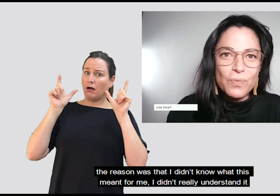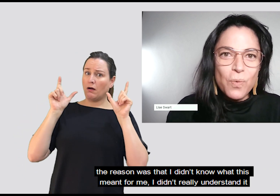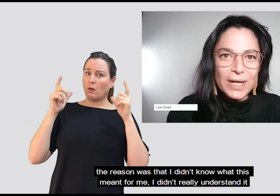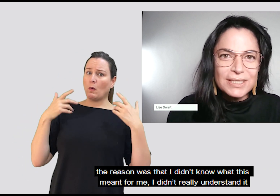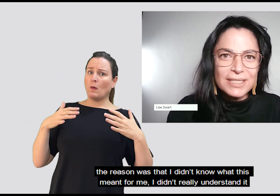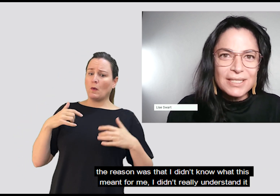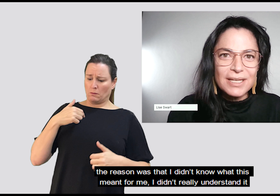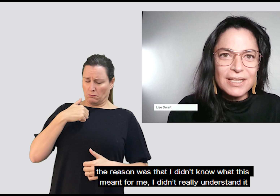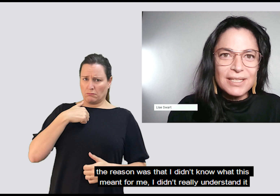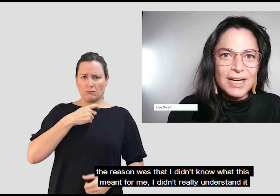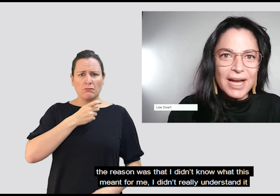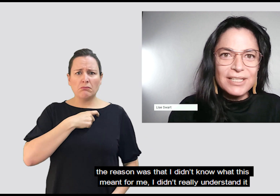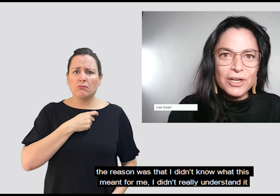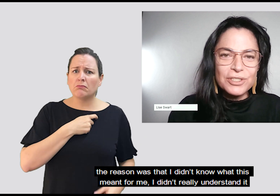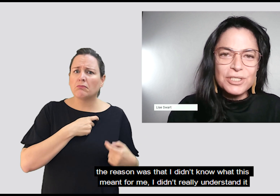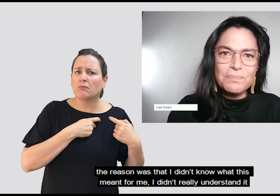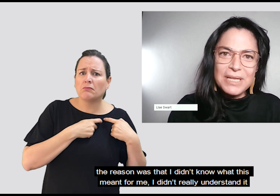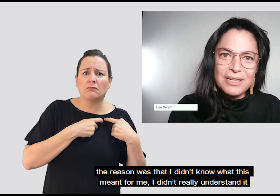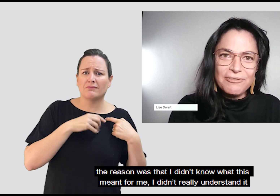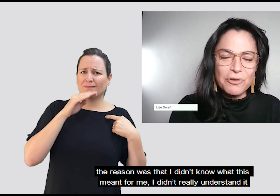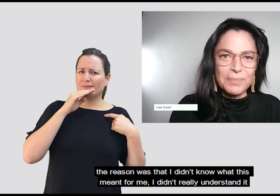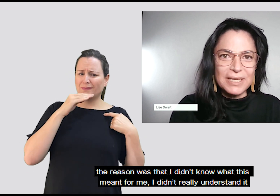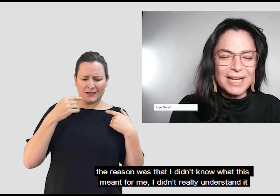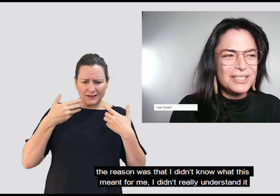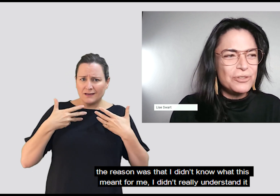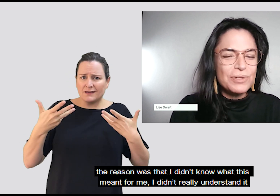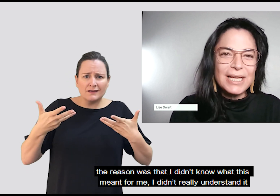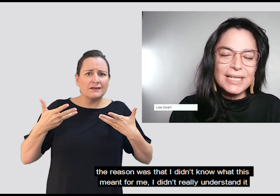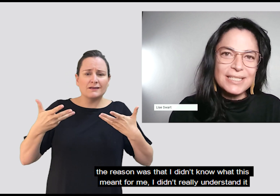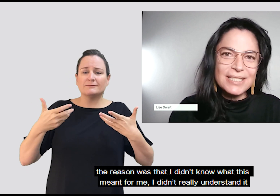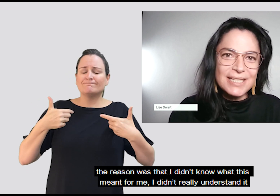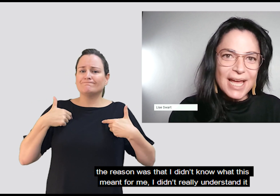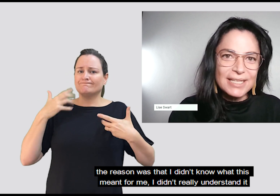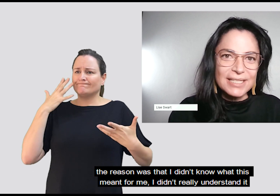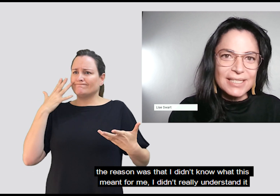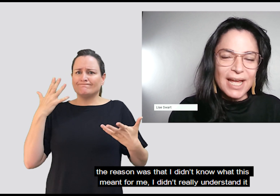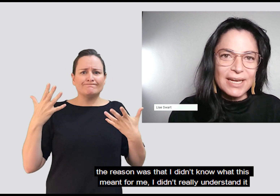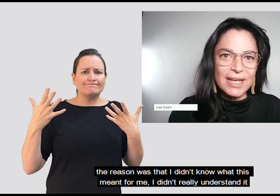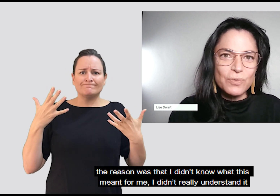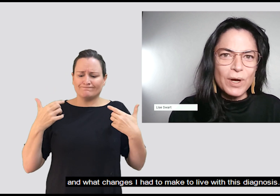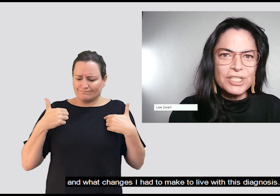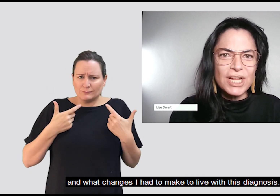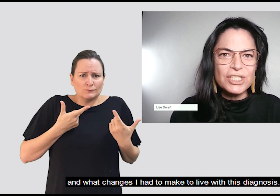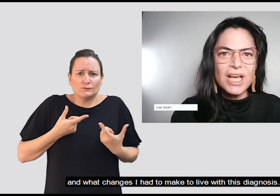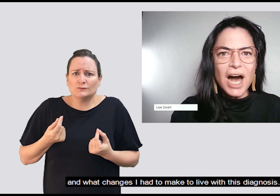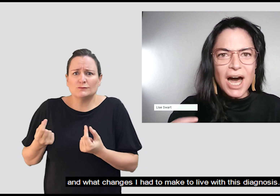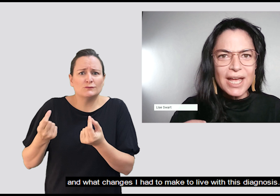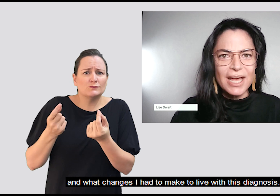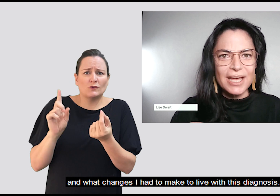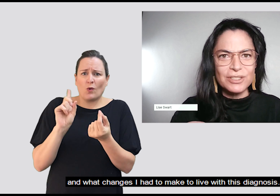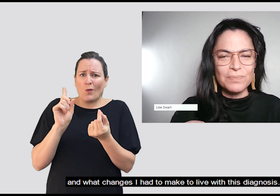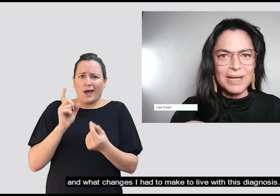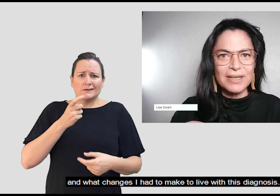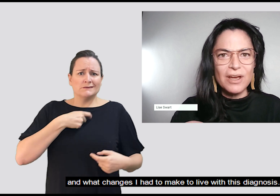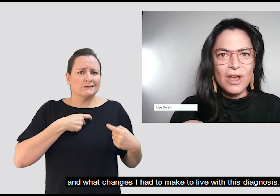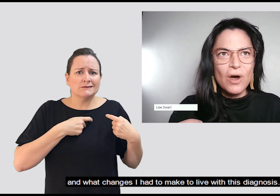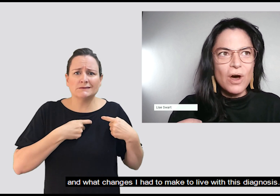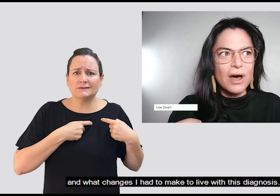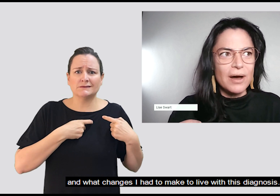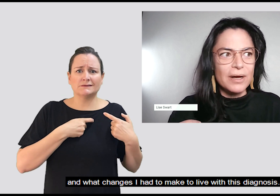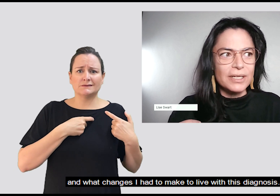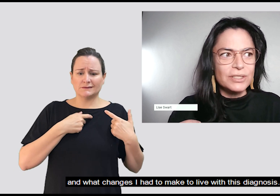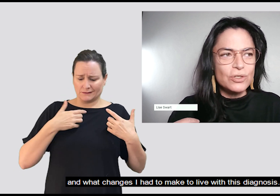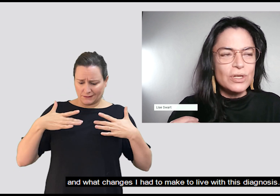wasn't sure what the diagnosis mean for me. I didn't really understand it and what changes I had to